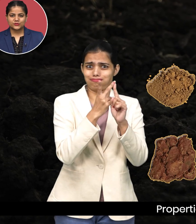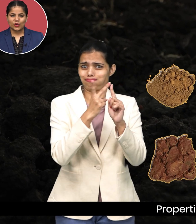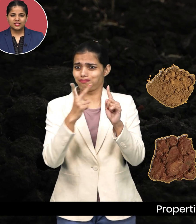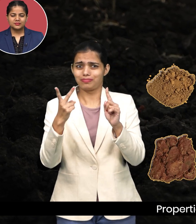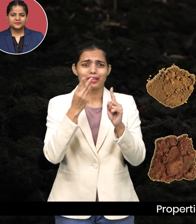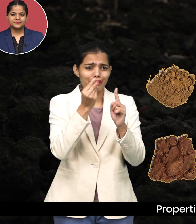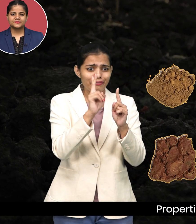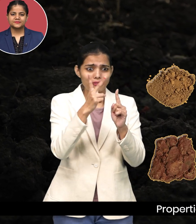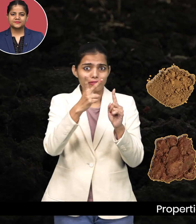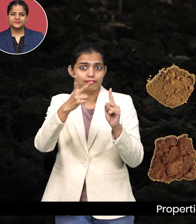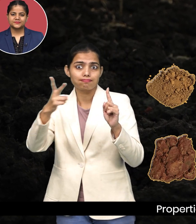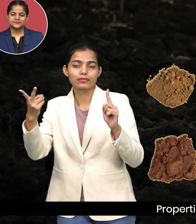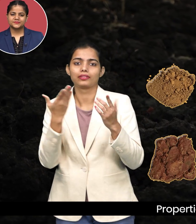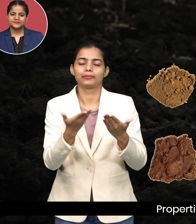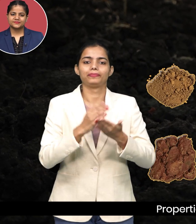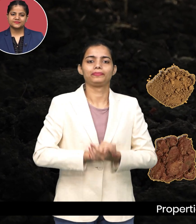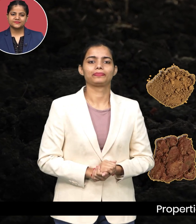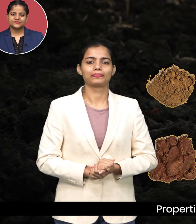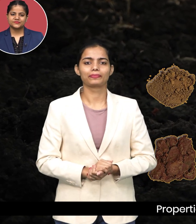properties of soil,